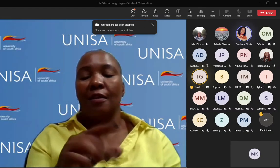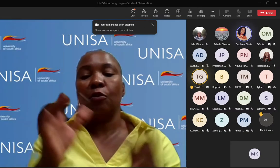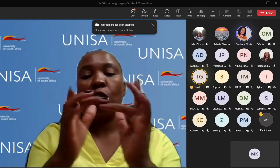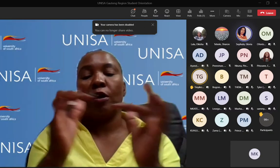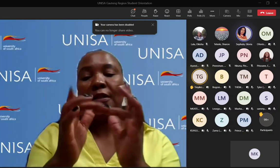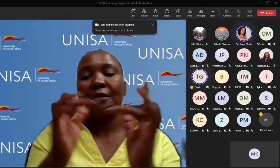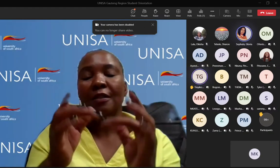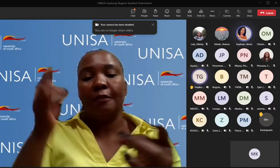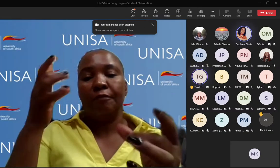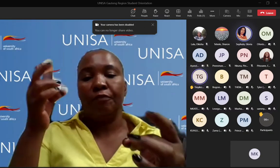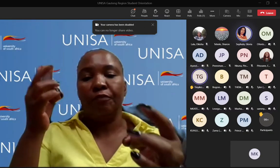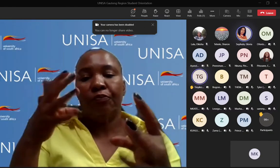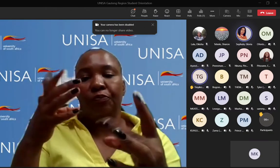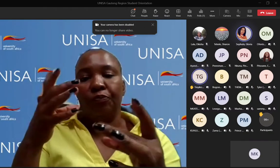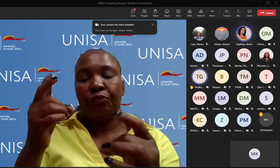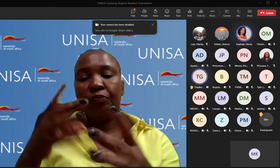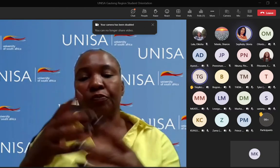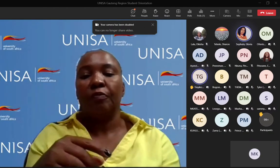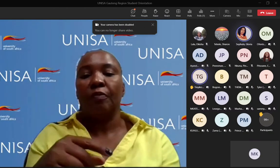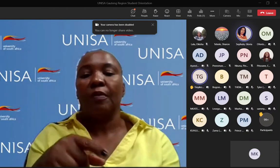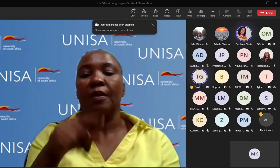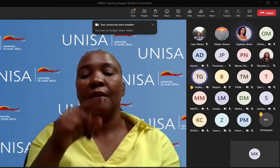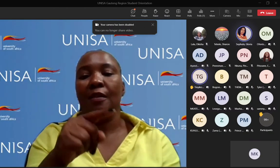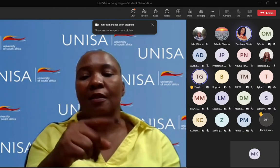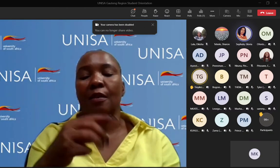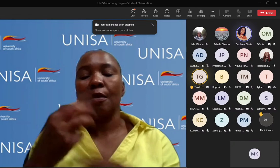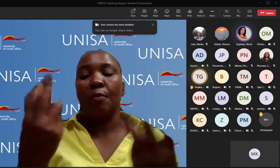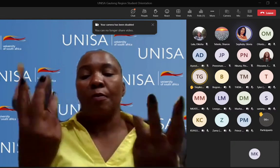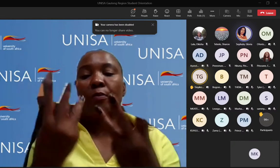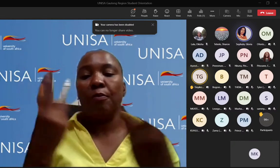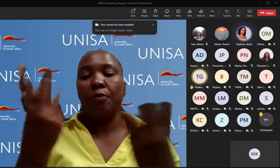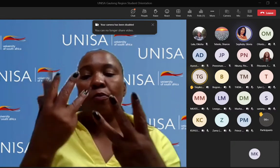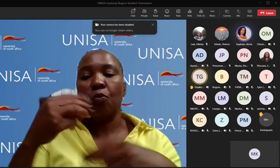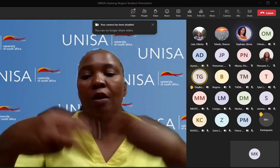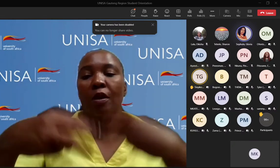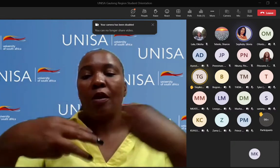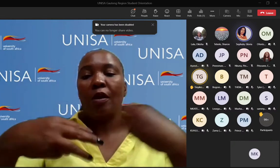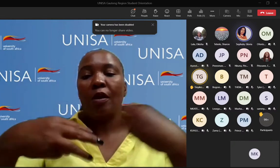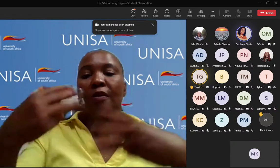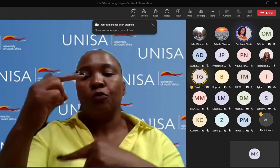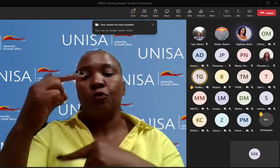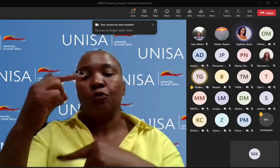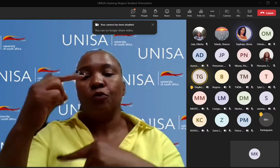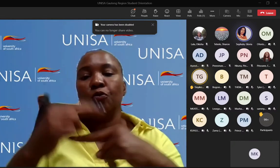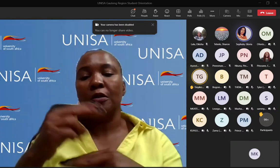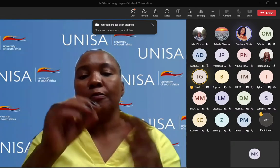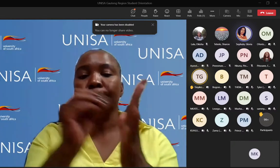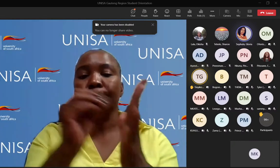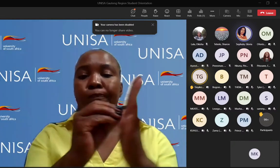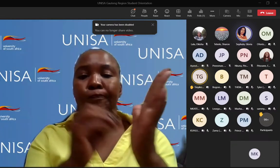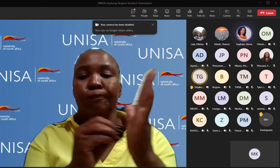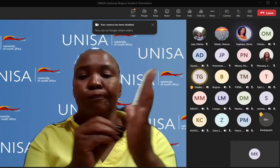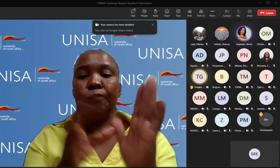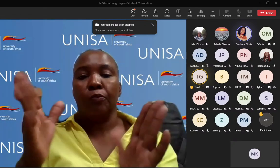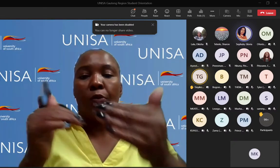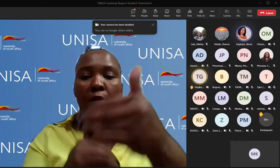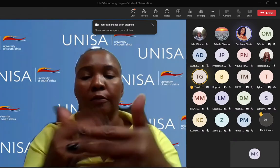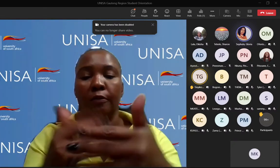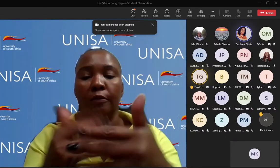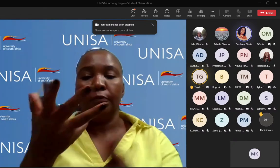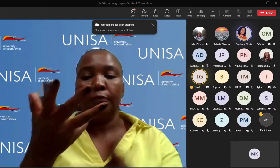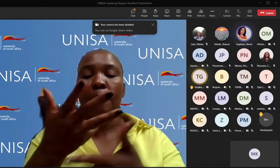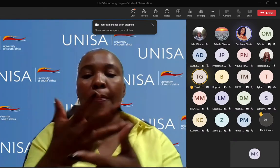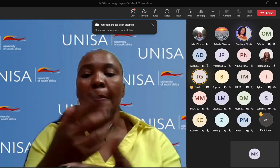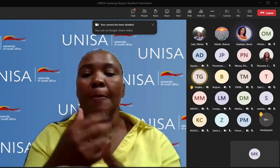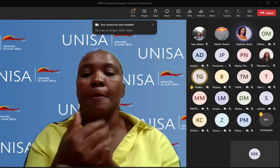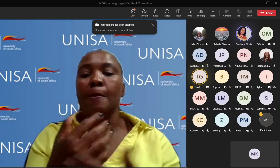learning programs the contact details for people working with short programs has been posted on the chat so the student can look through the